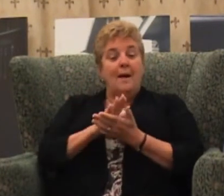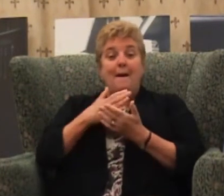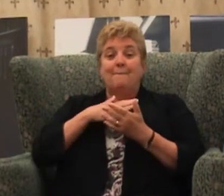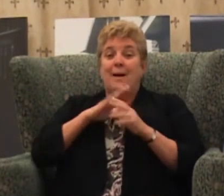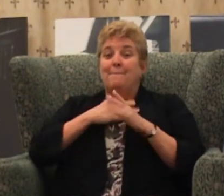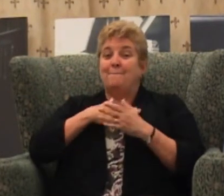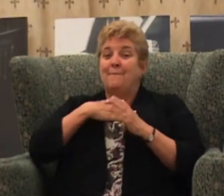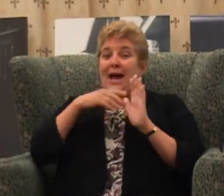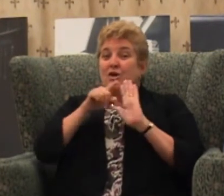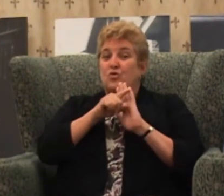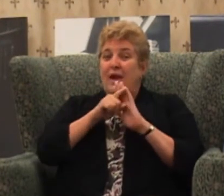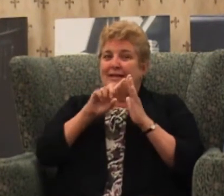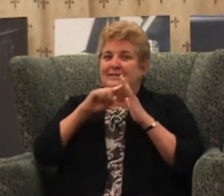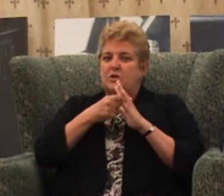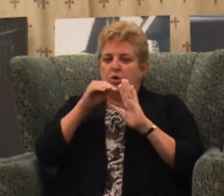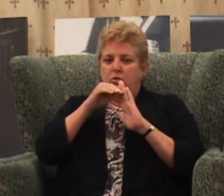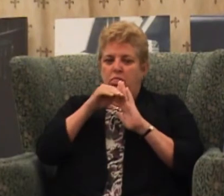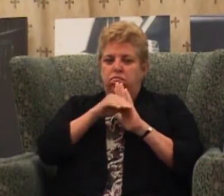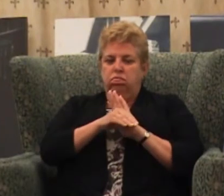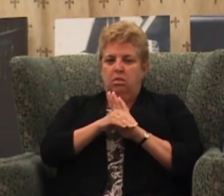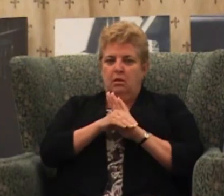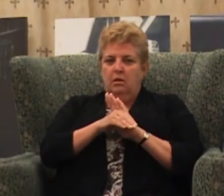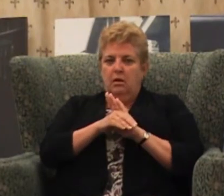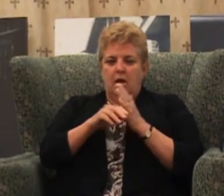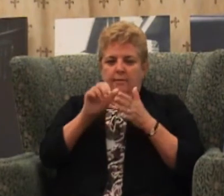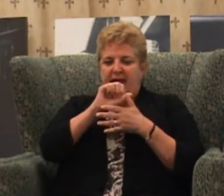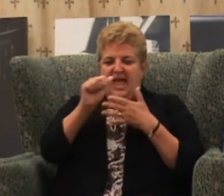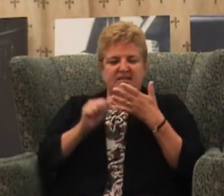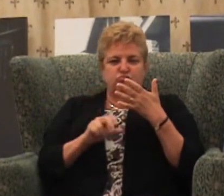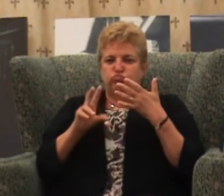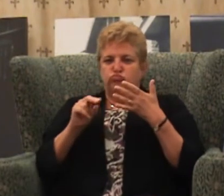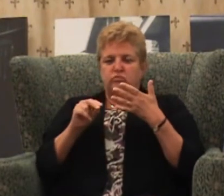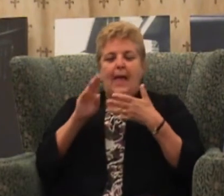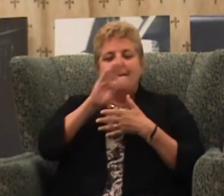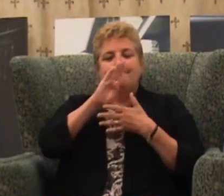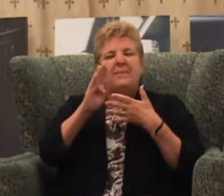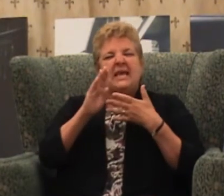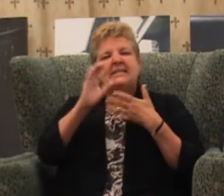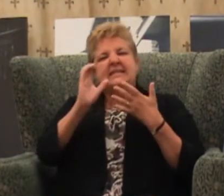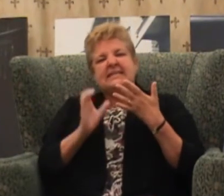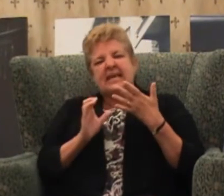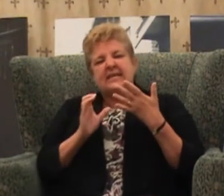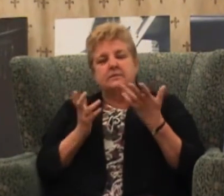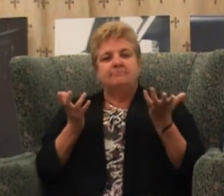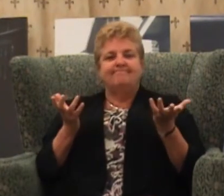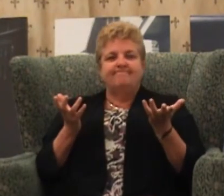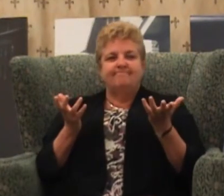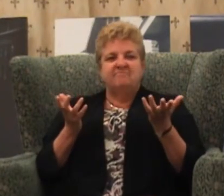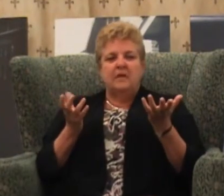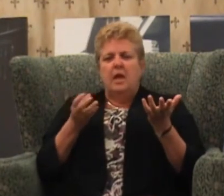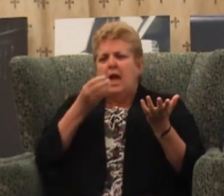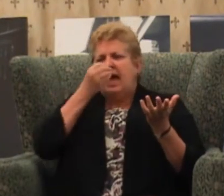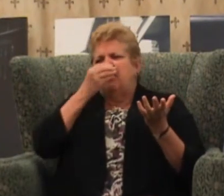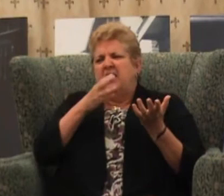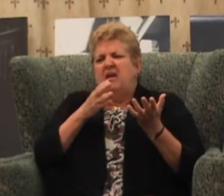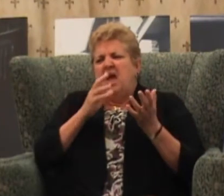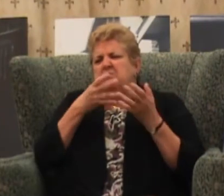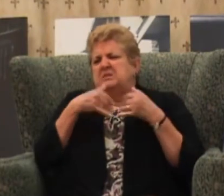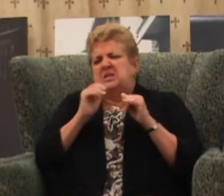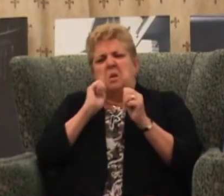no longer a straight A student. I'm getting B's and C's. And I don't care about that, because after all, I'm still passing the classes. And I'm